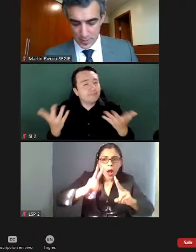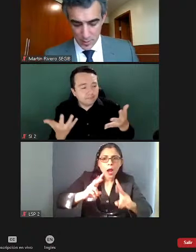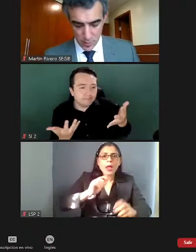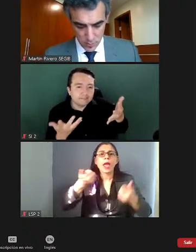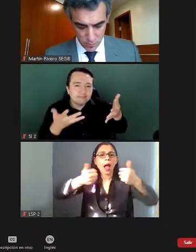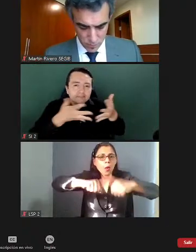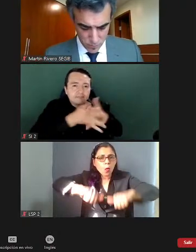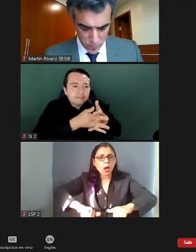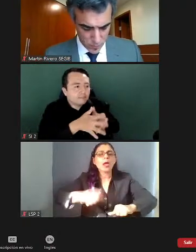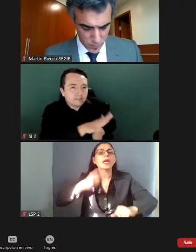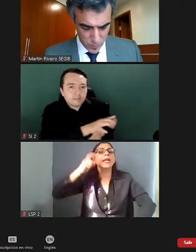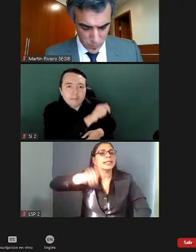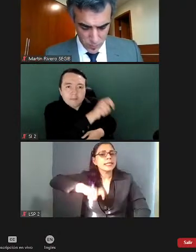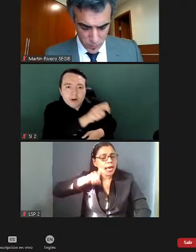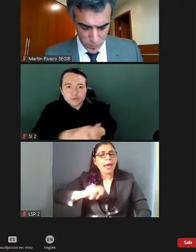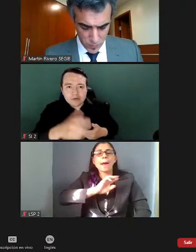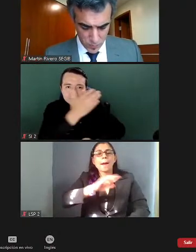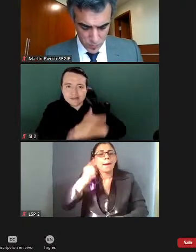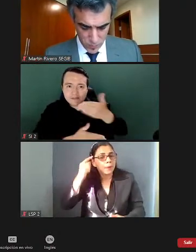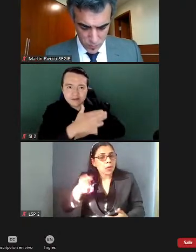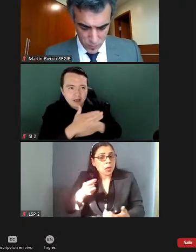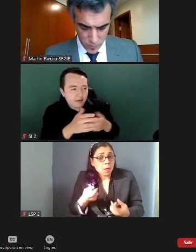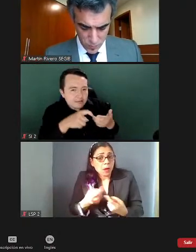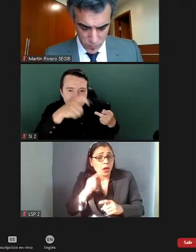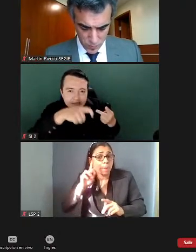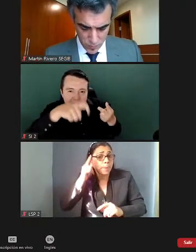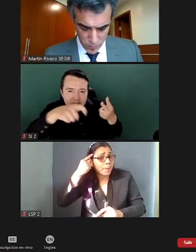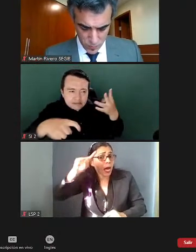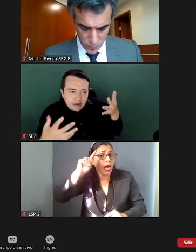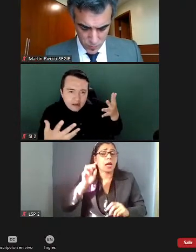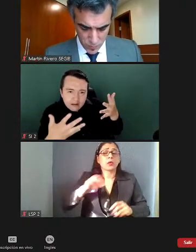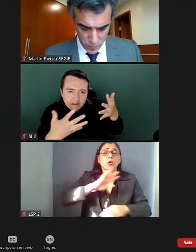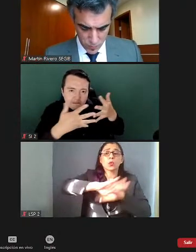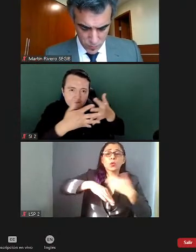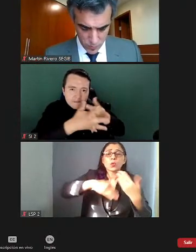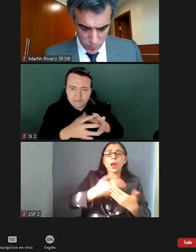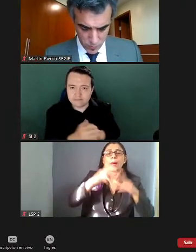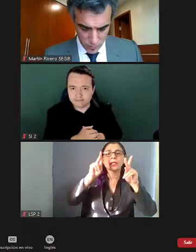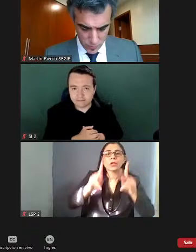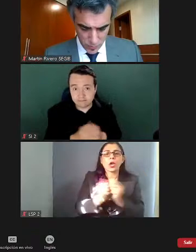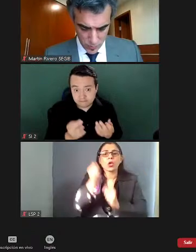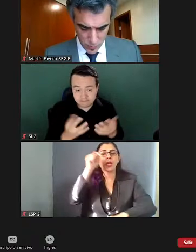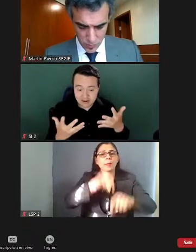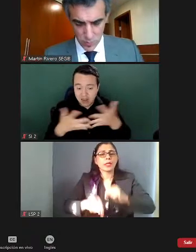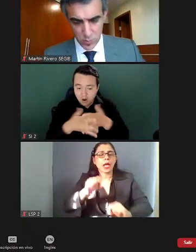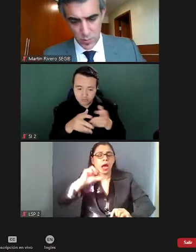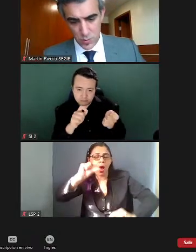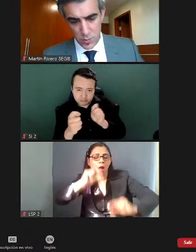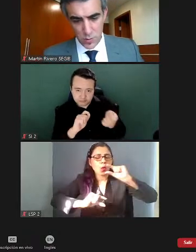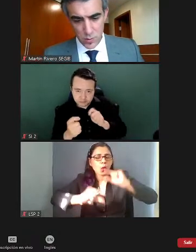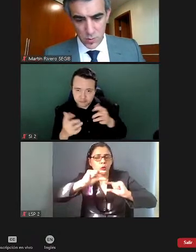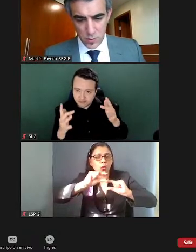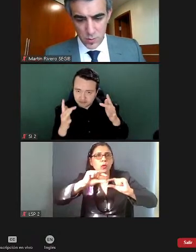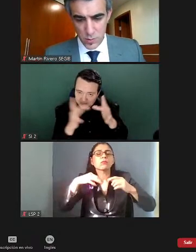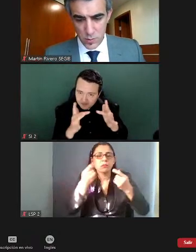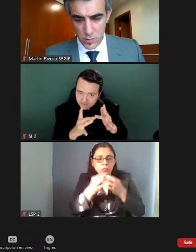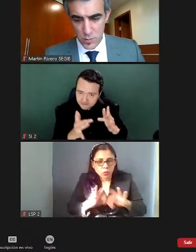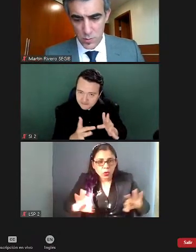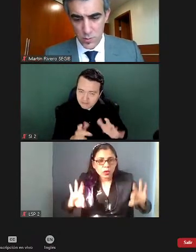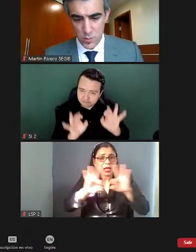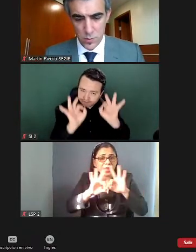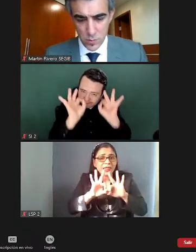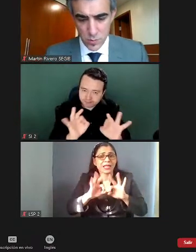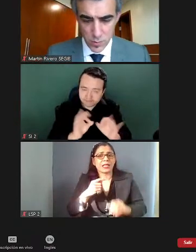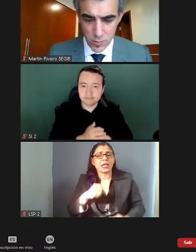and virtual in accordance to the specific needs of all persons with disabilities with the proper adjustments